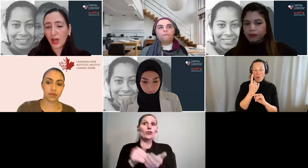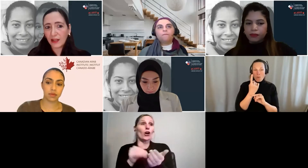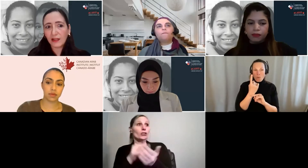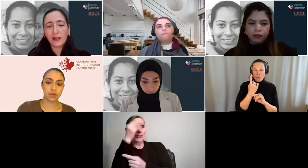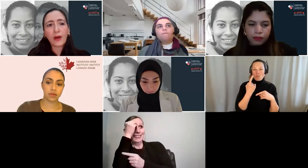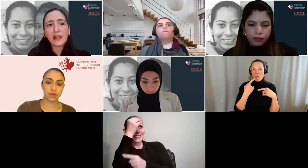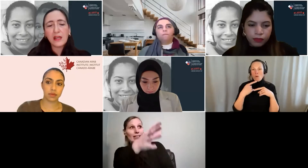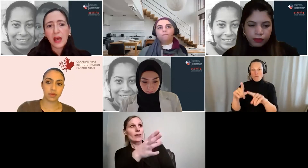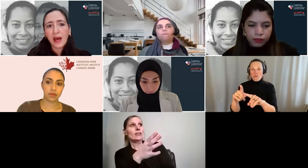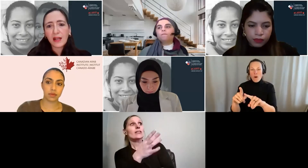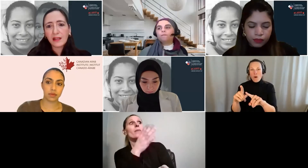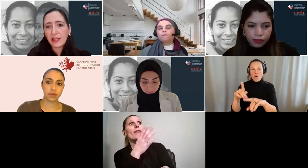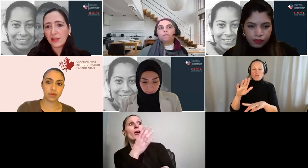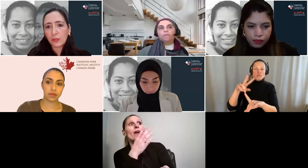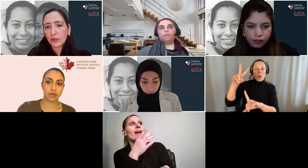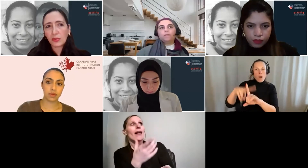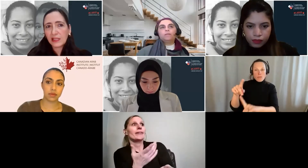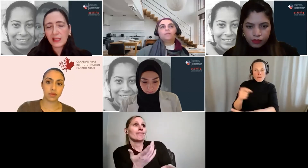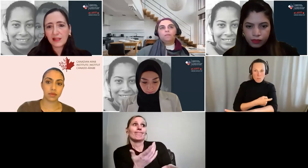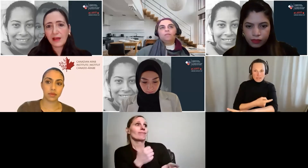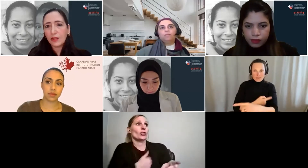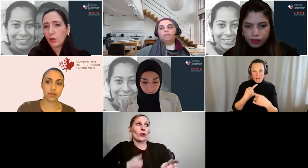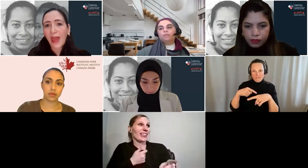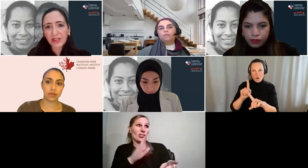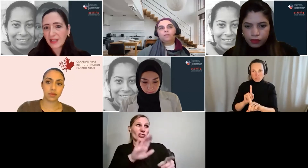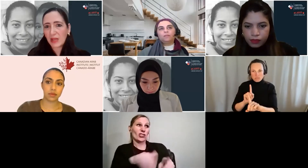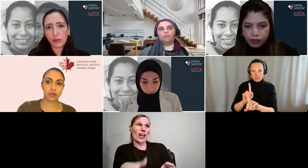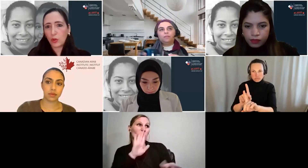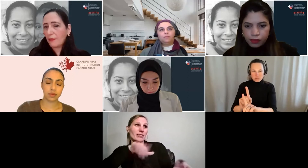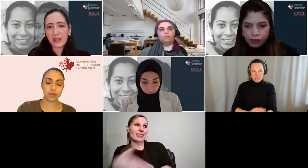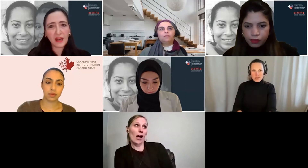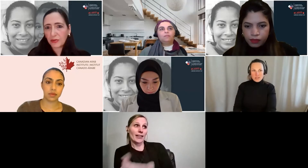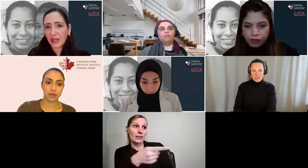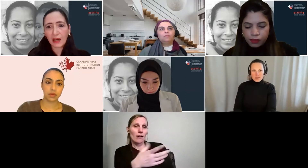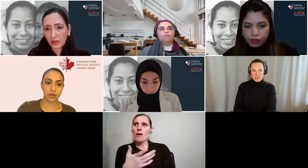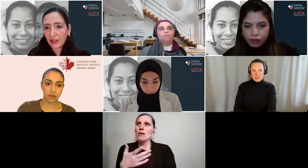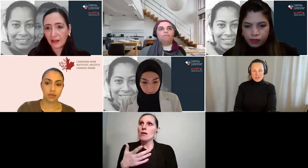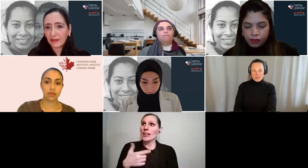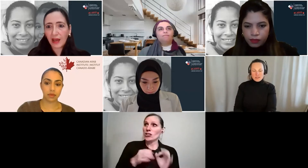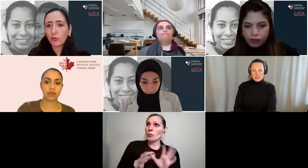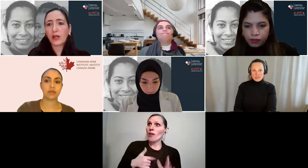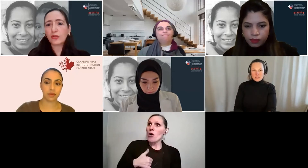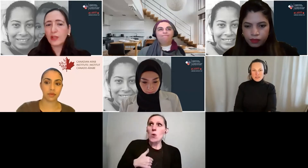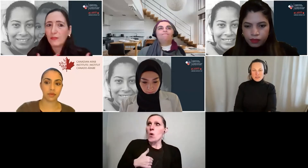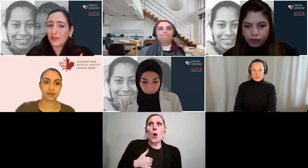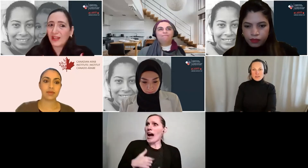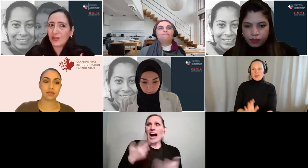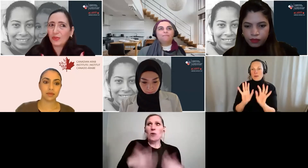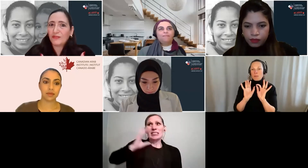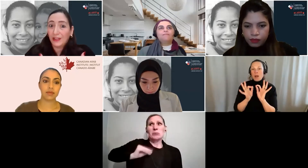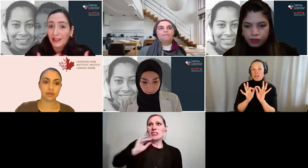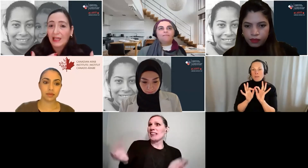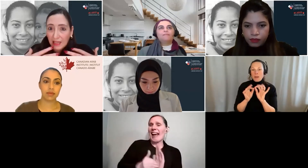to the child, right? And the interpreter called and says, don't ever send me to a pediatric encounter again. I don't want to do that, because